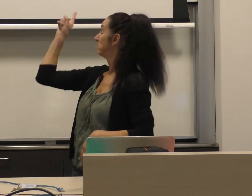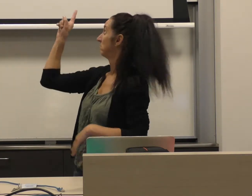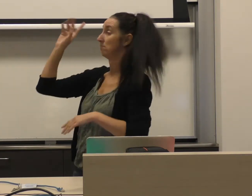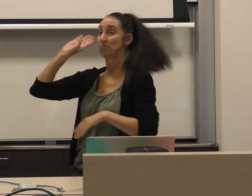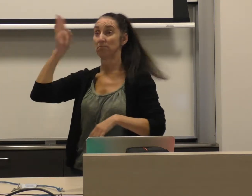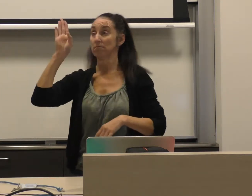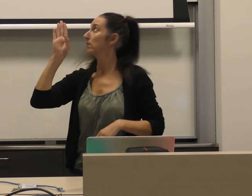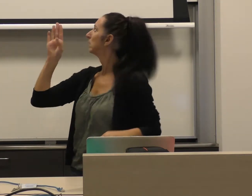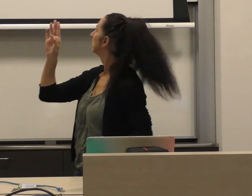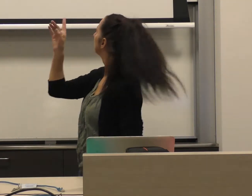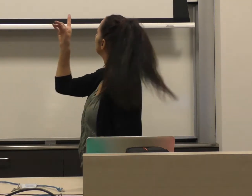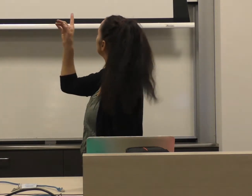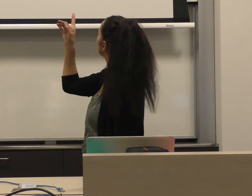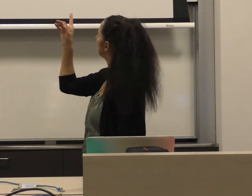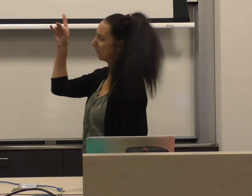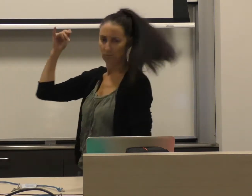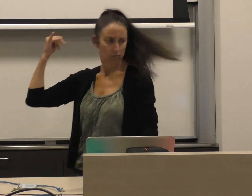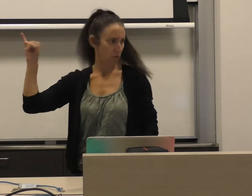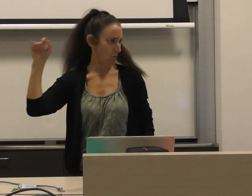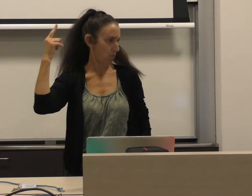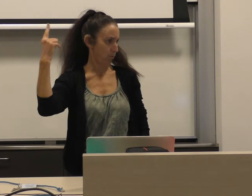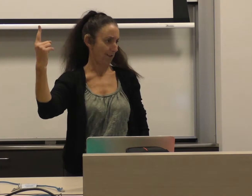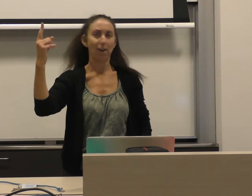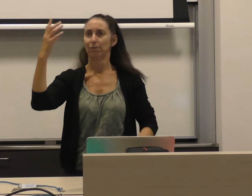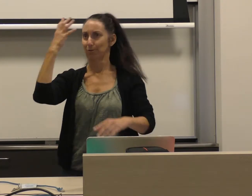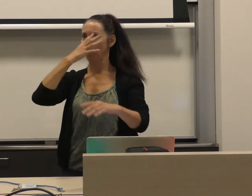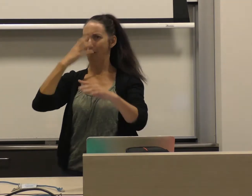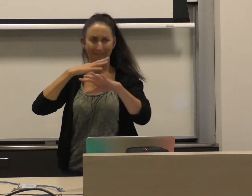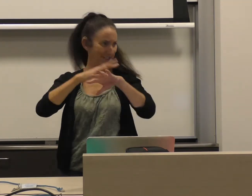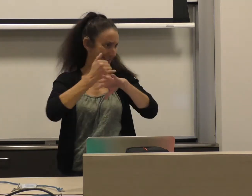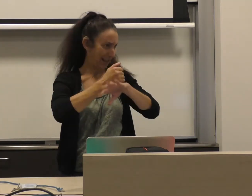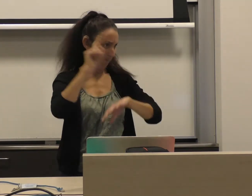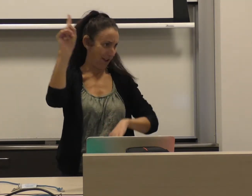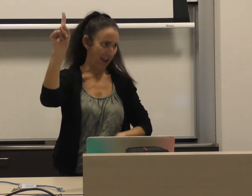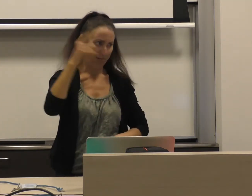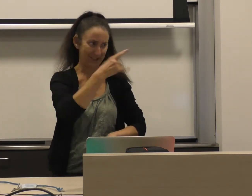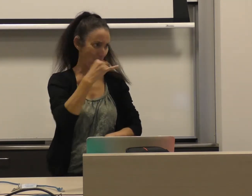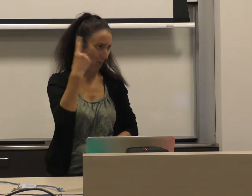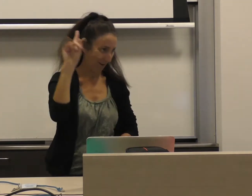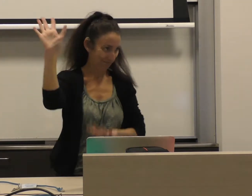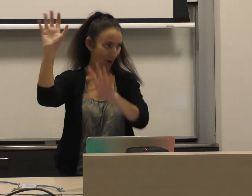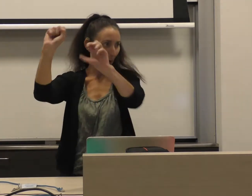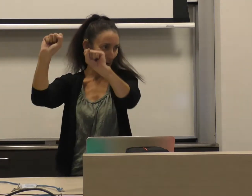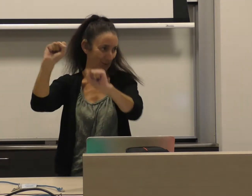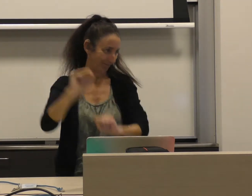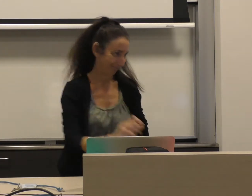Before I go on, hang on, that's the wrong title. Sorry. Let me